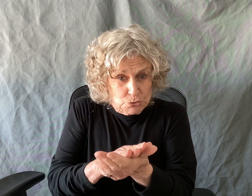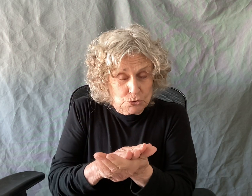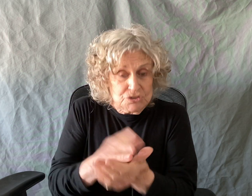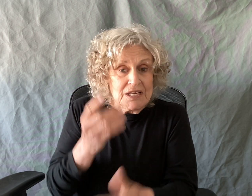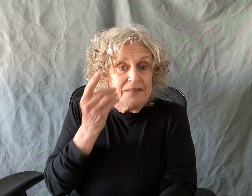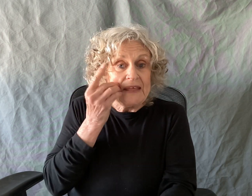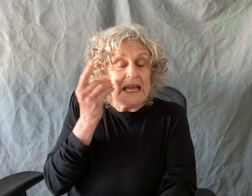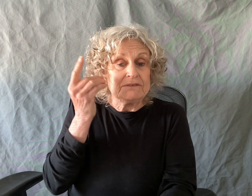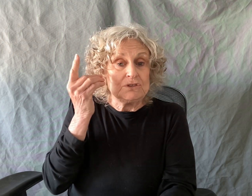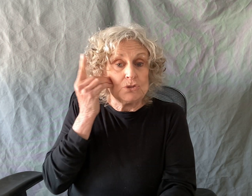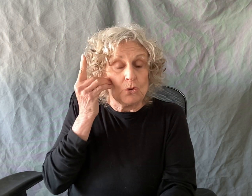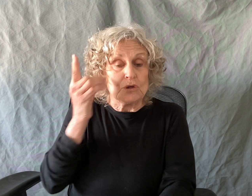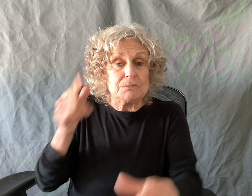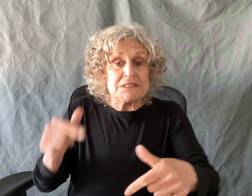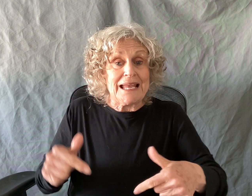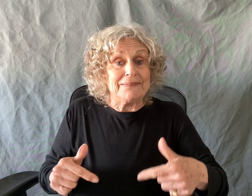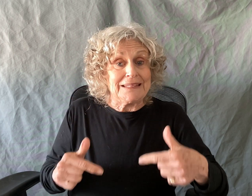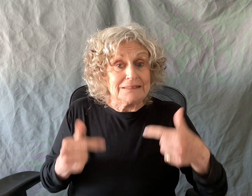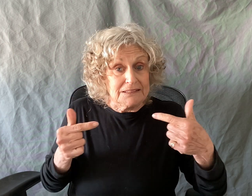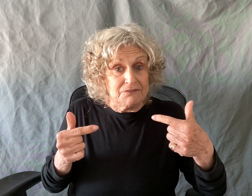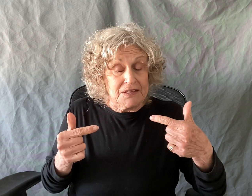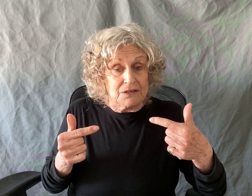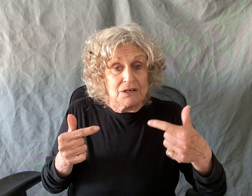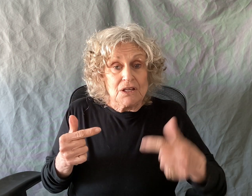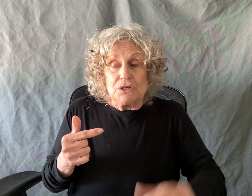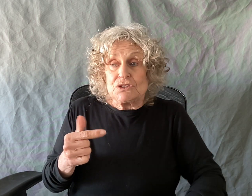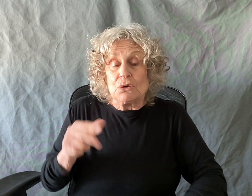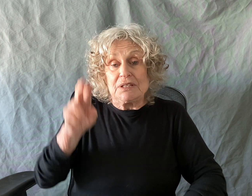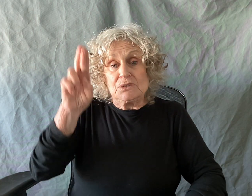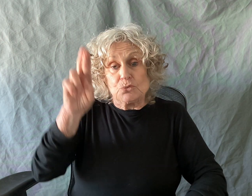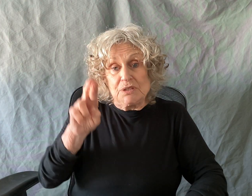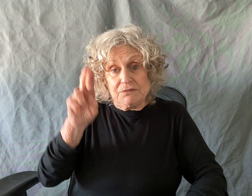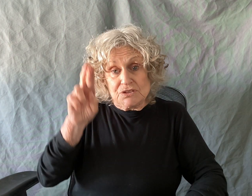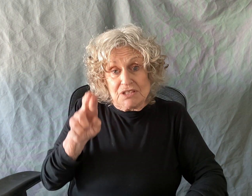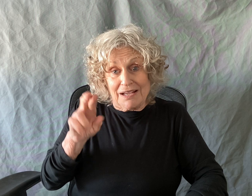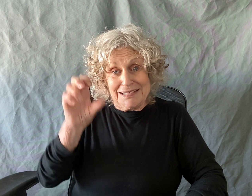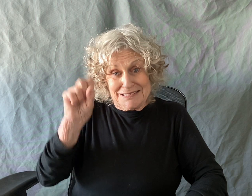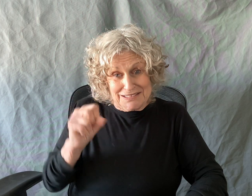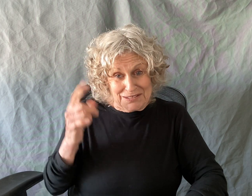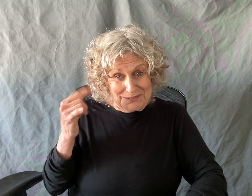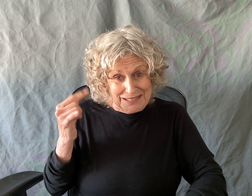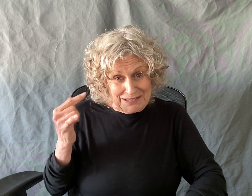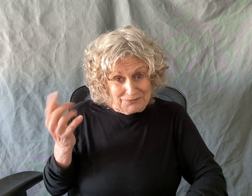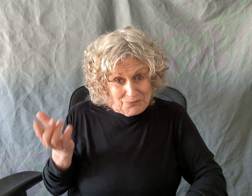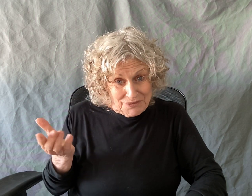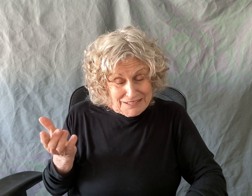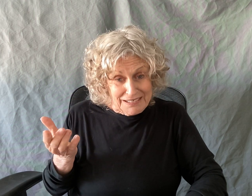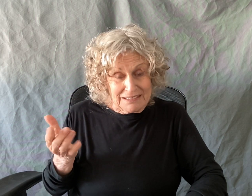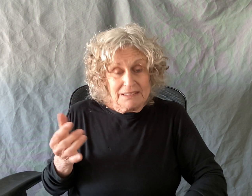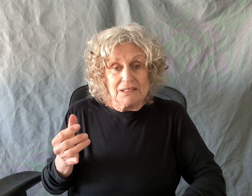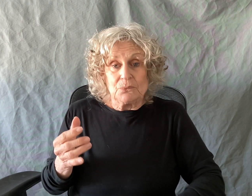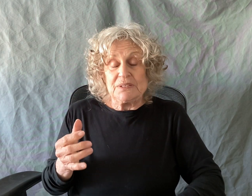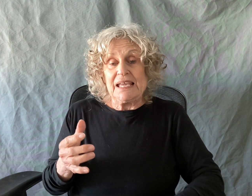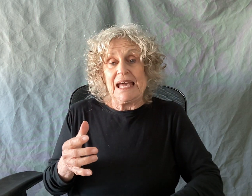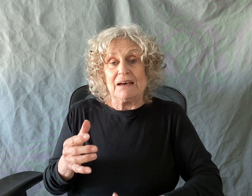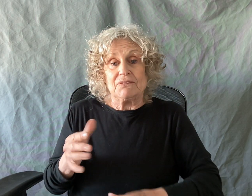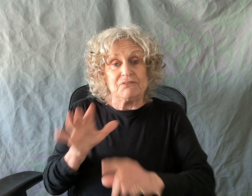schools. They have dorms and they live there. So in Riverside in Southern California, we have a